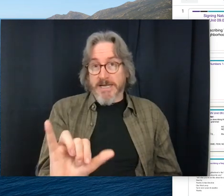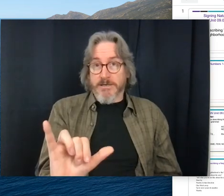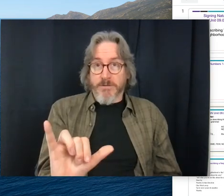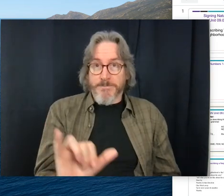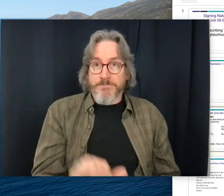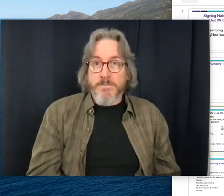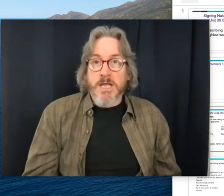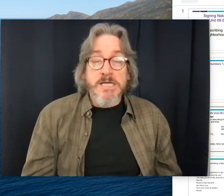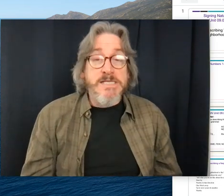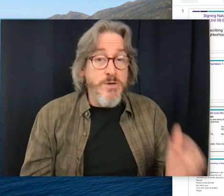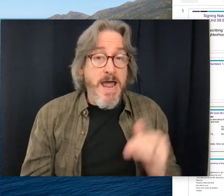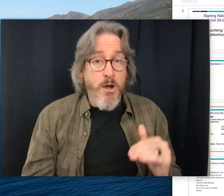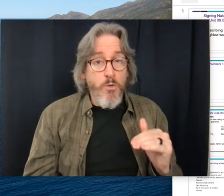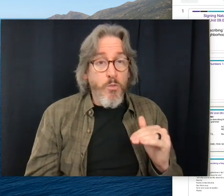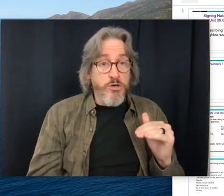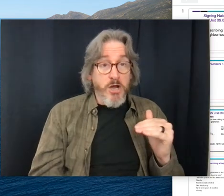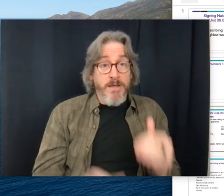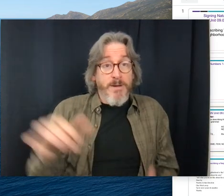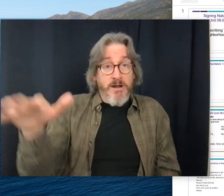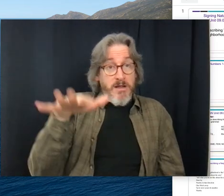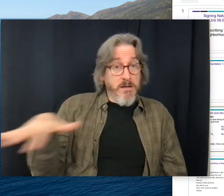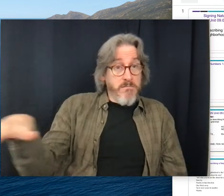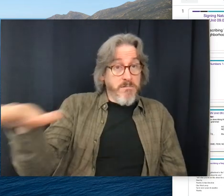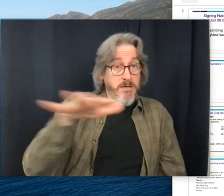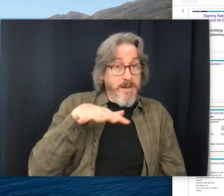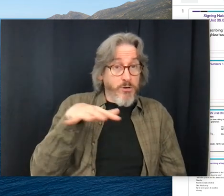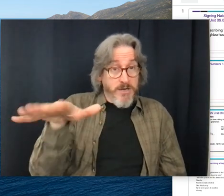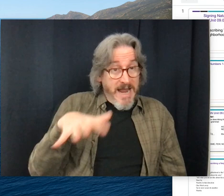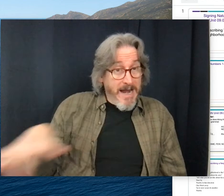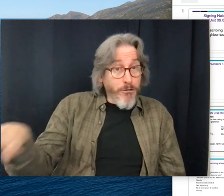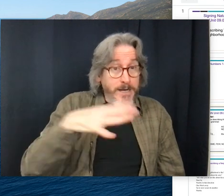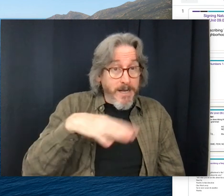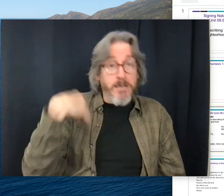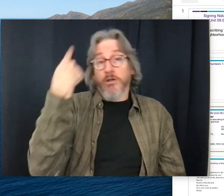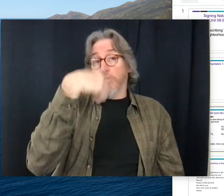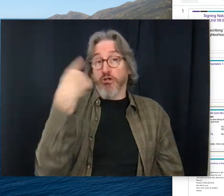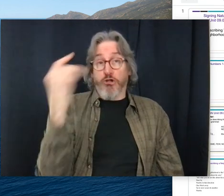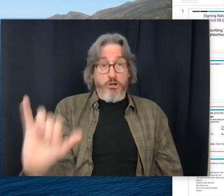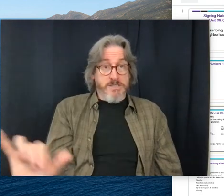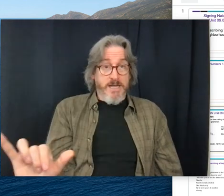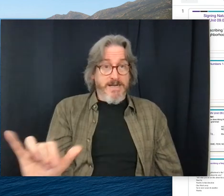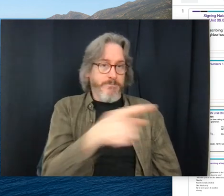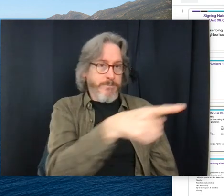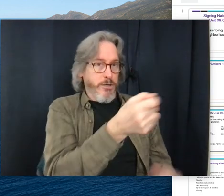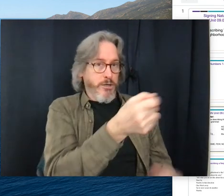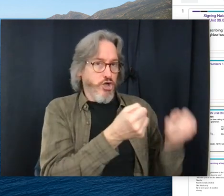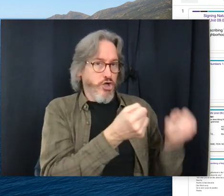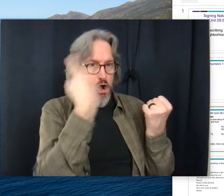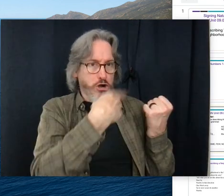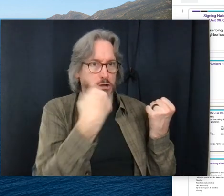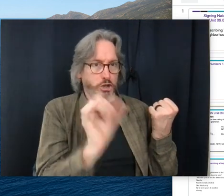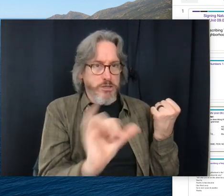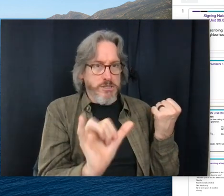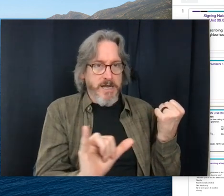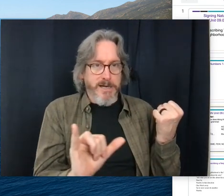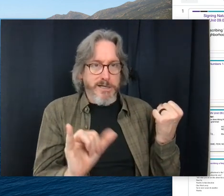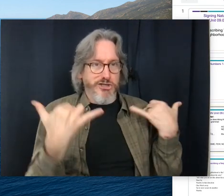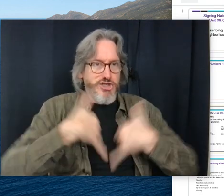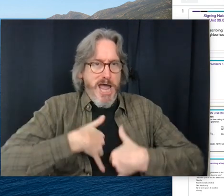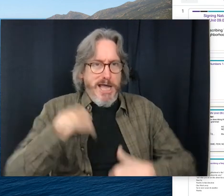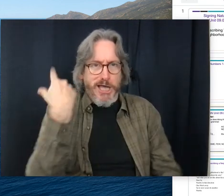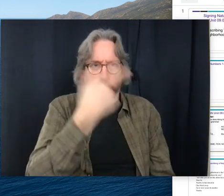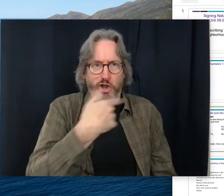Looks like, right? So now we're talking about a neighborhood. Area looks like. Car looks